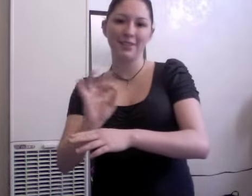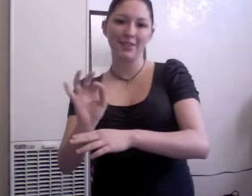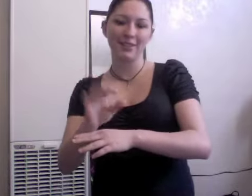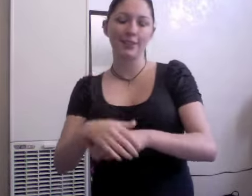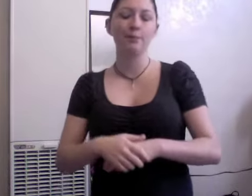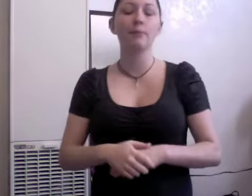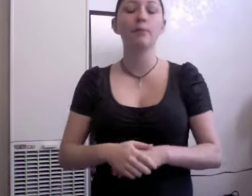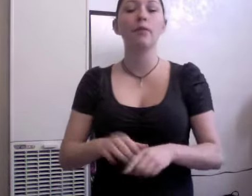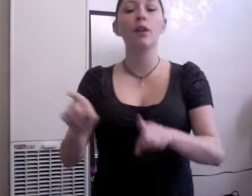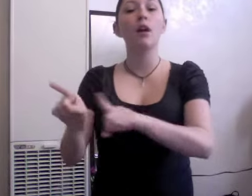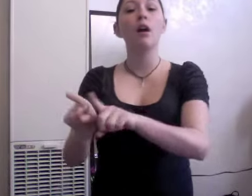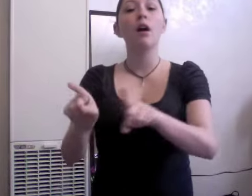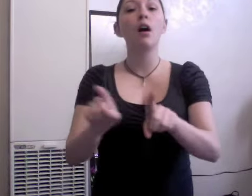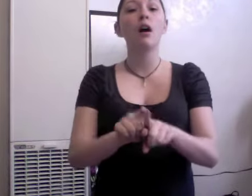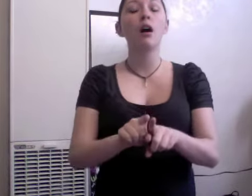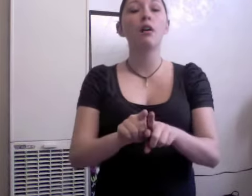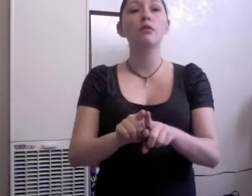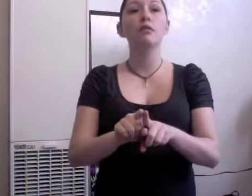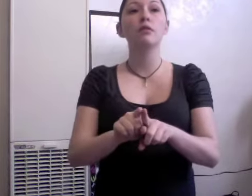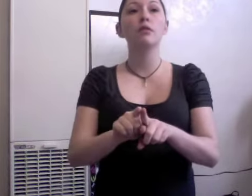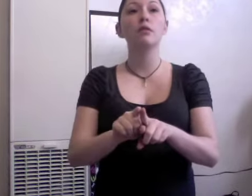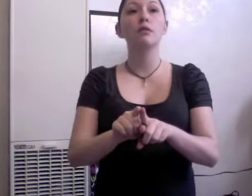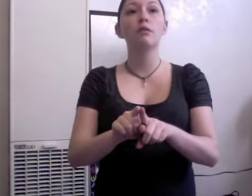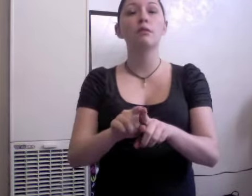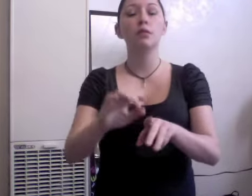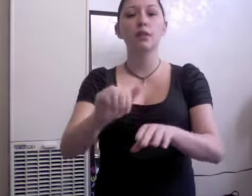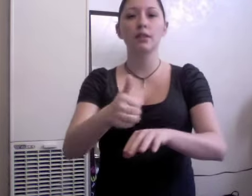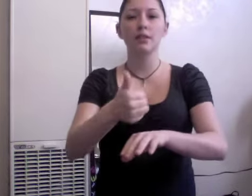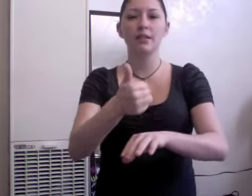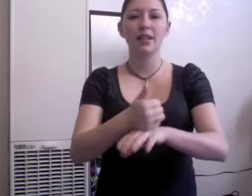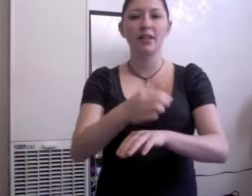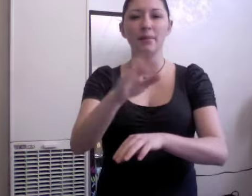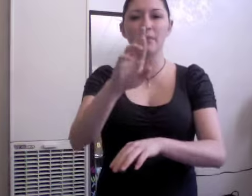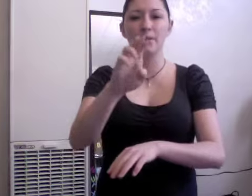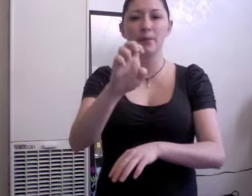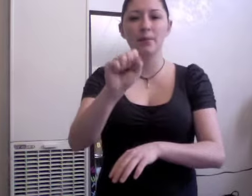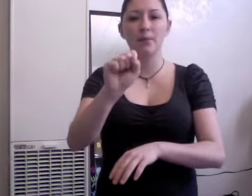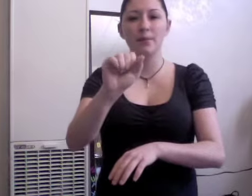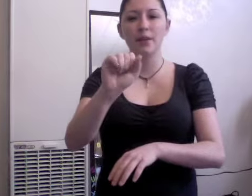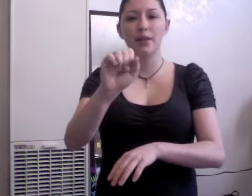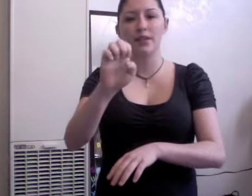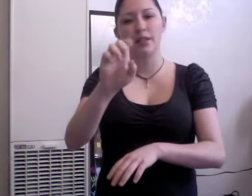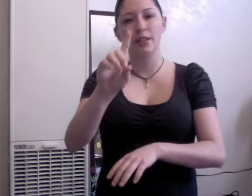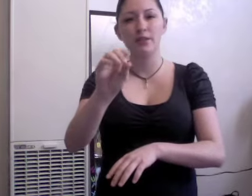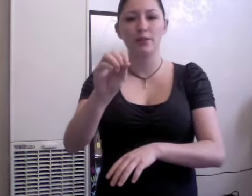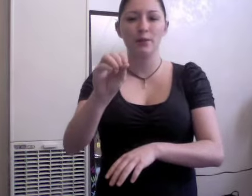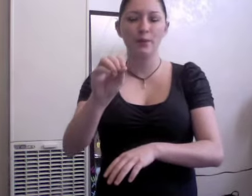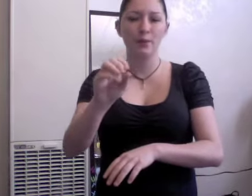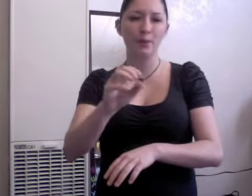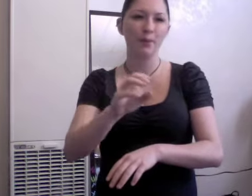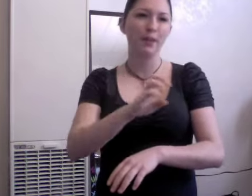Also kind of packs the residues, the leftover things, energy and nutrients that your body doesn't need or